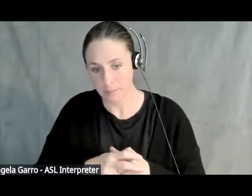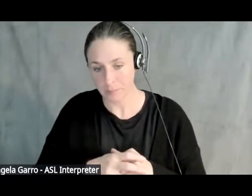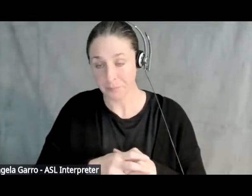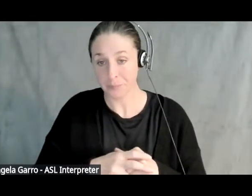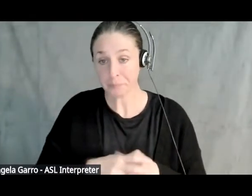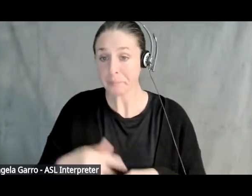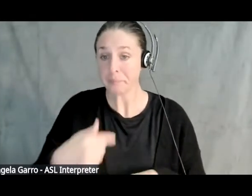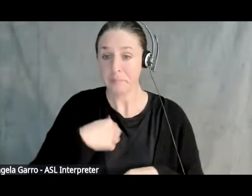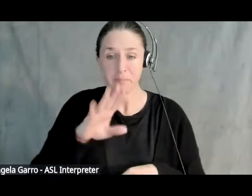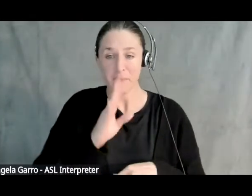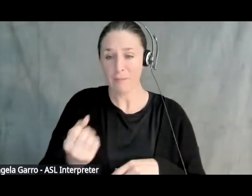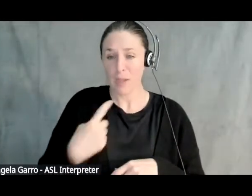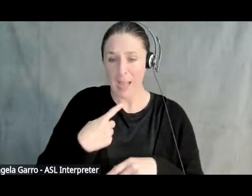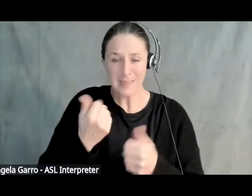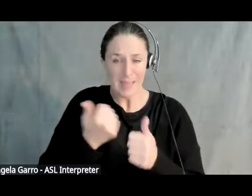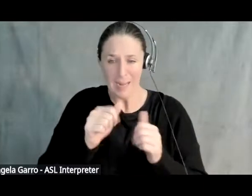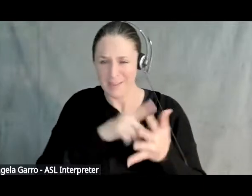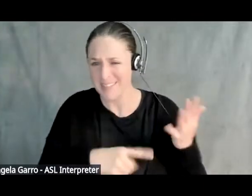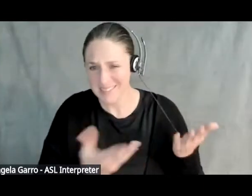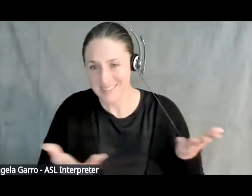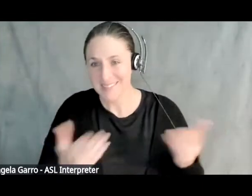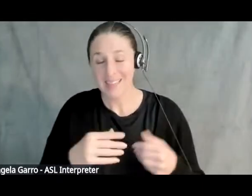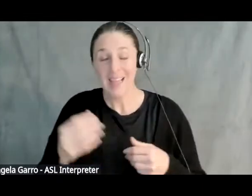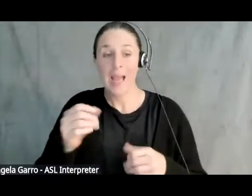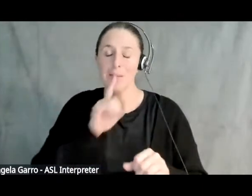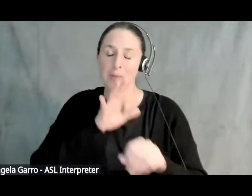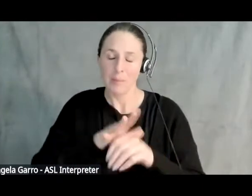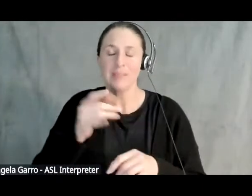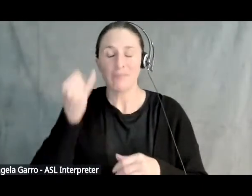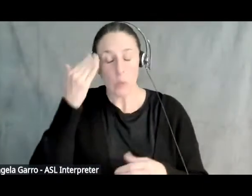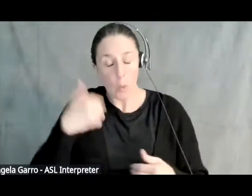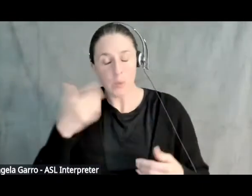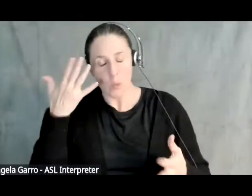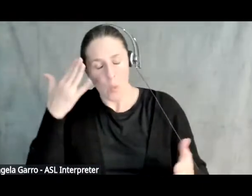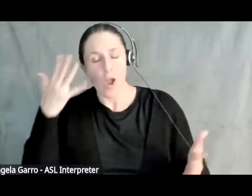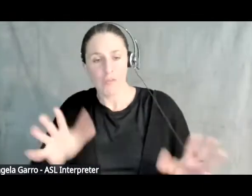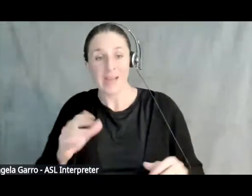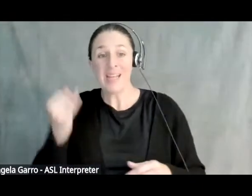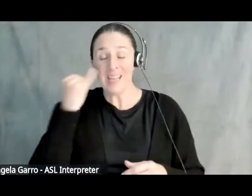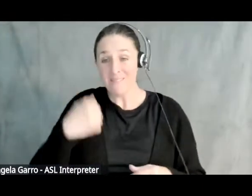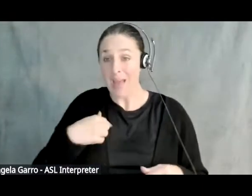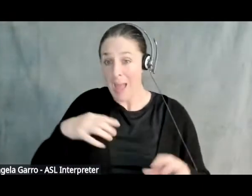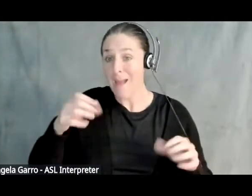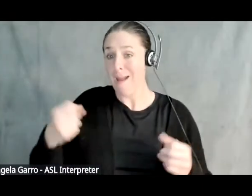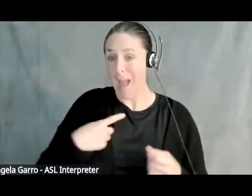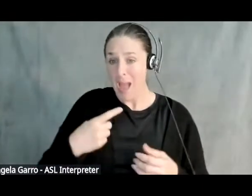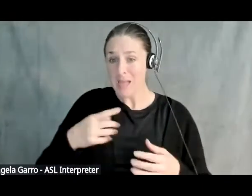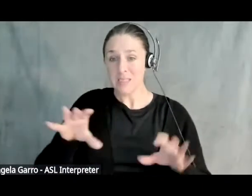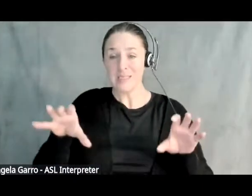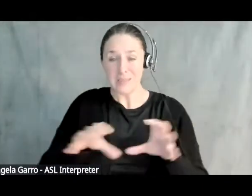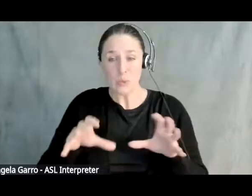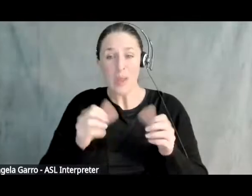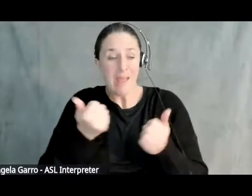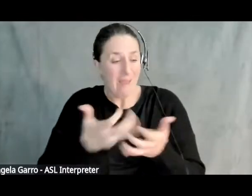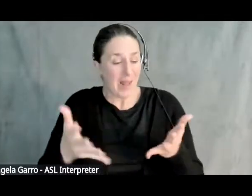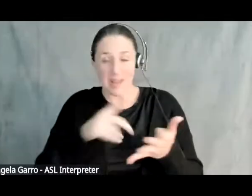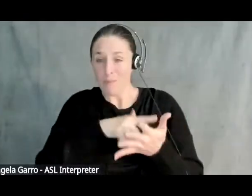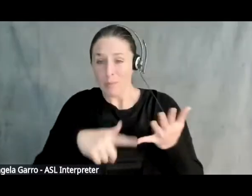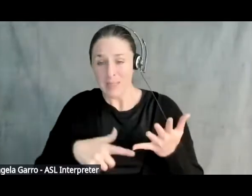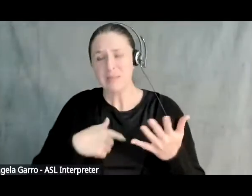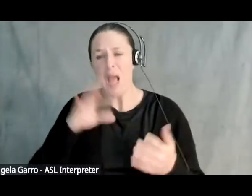I've never been asked any of these things, and I promise you, if you know me, you know this already. If I have been asked to do any of these things, I would be here complaining about it.